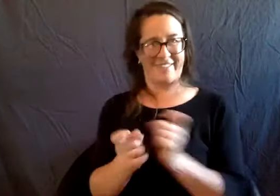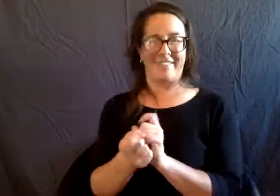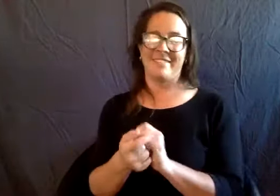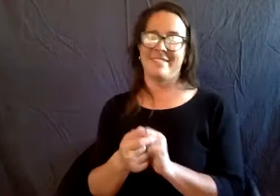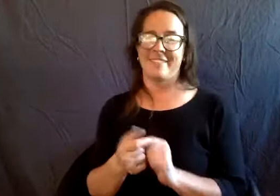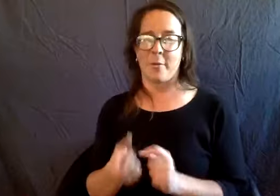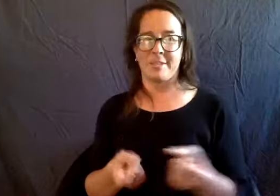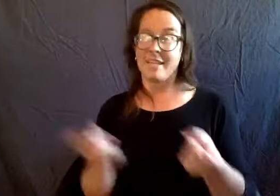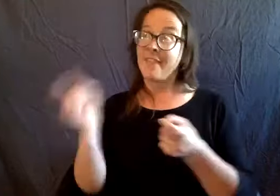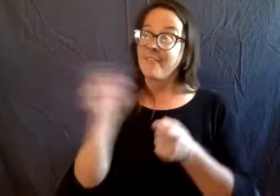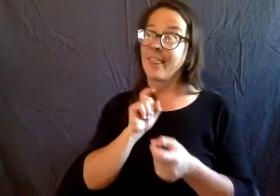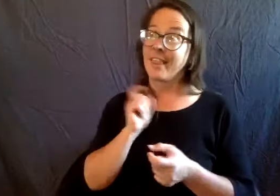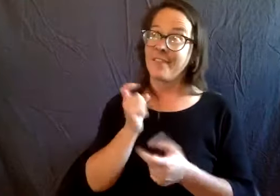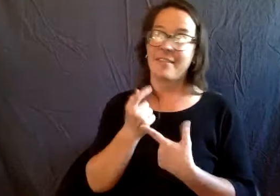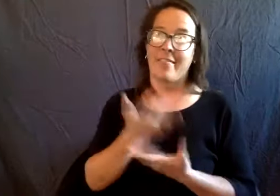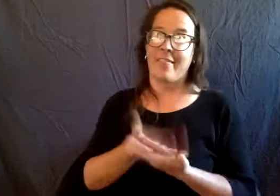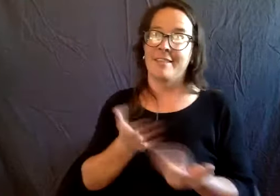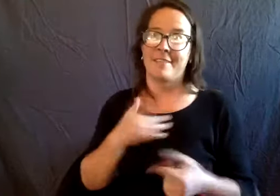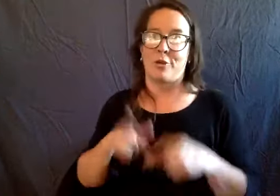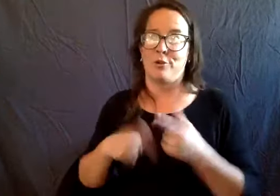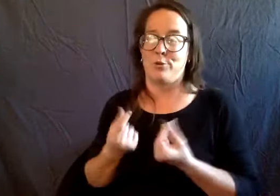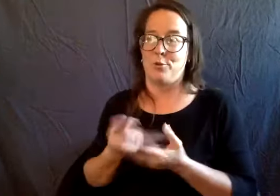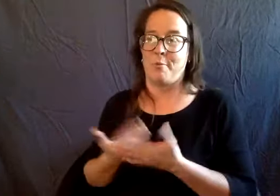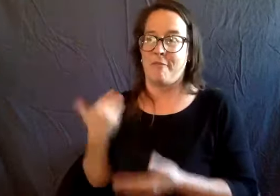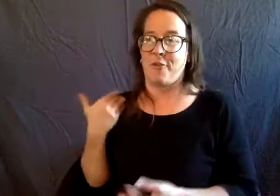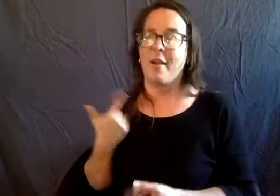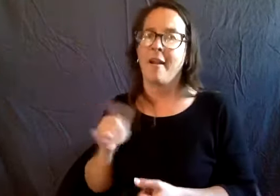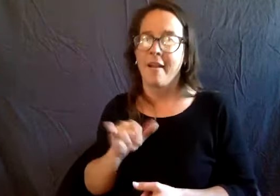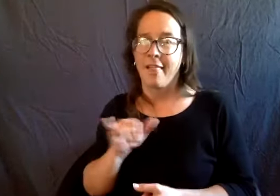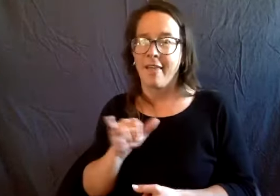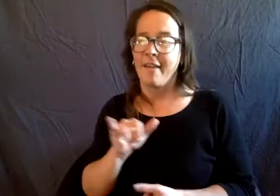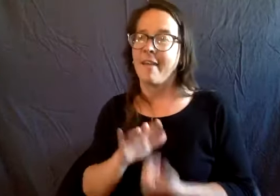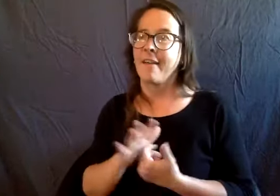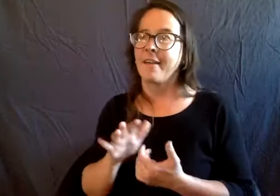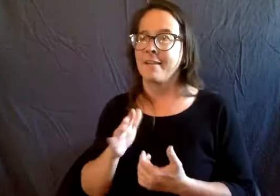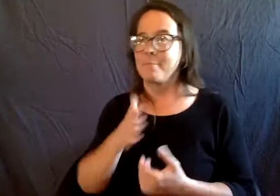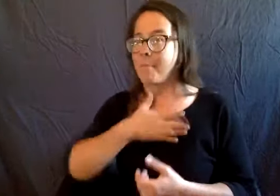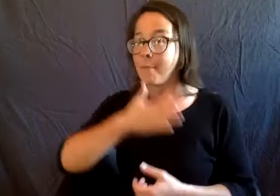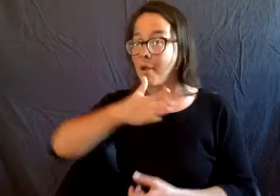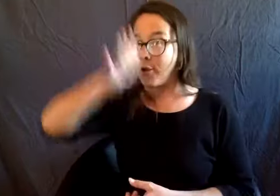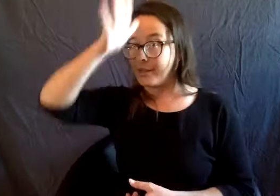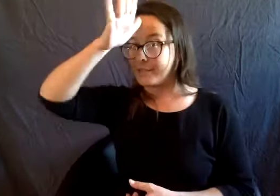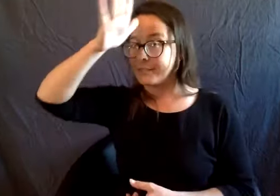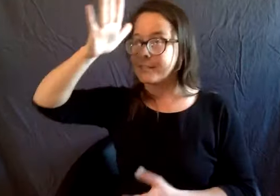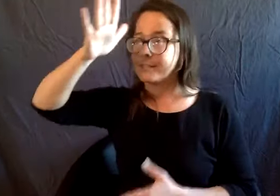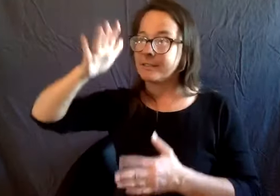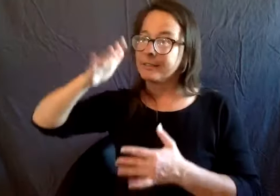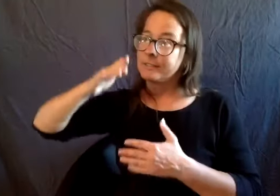things I wasn't capable of doing, like walking my parents through the last days, the last